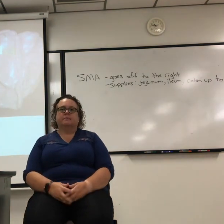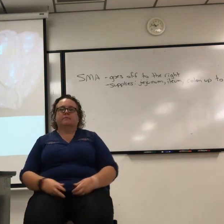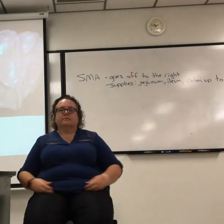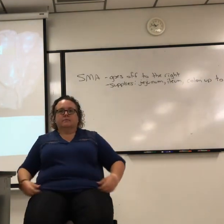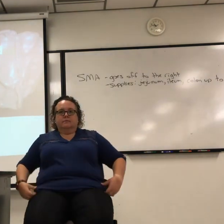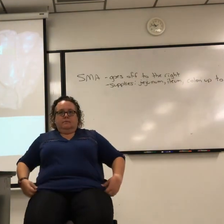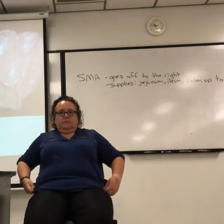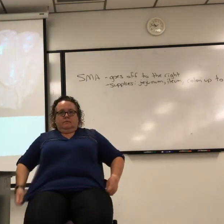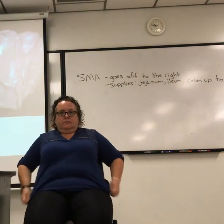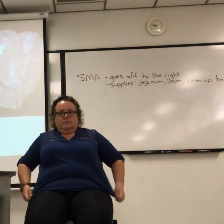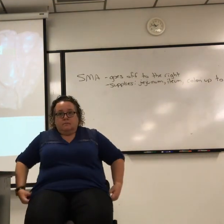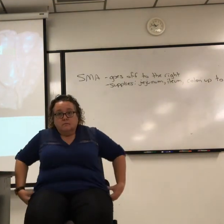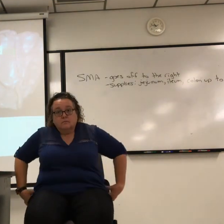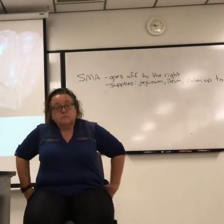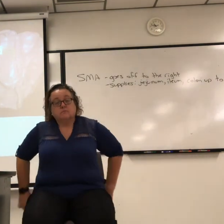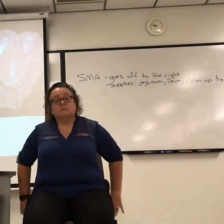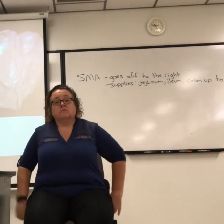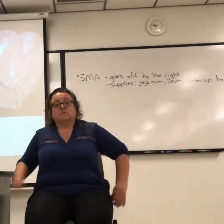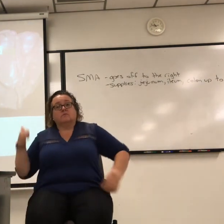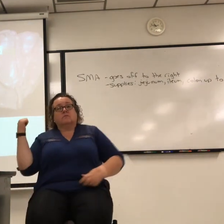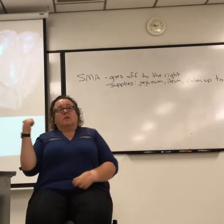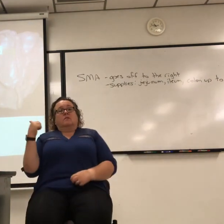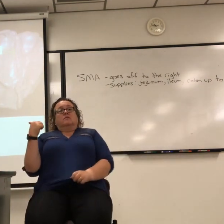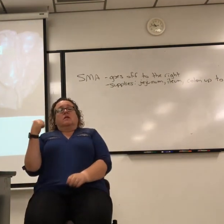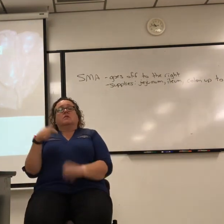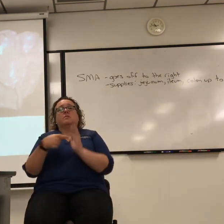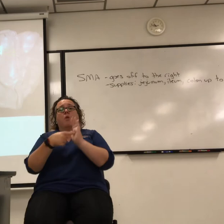So this is a model we have in the room. And